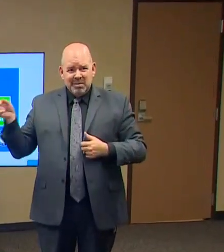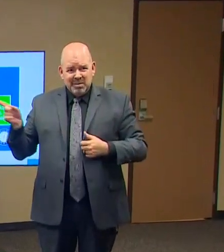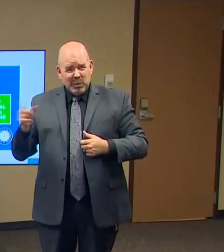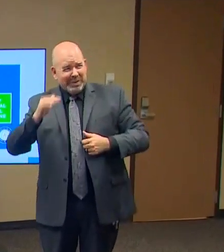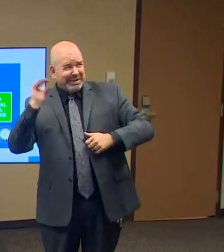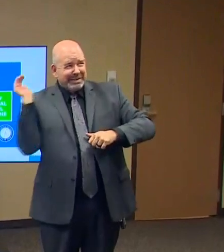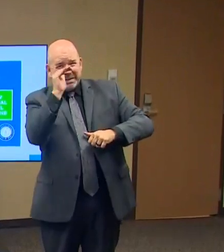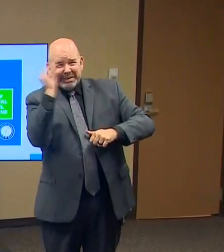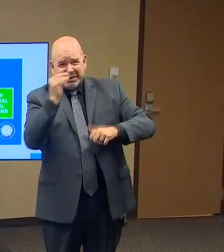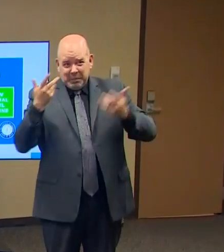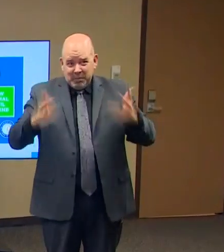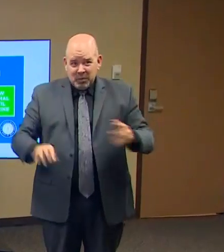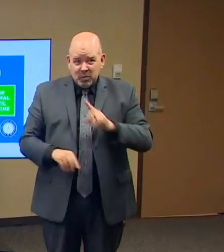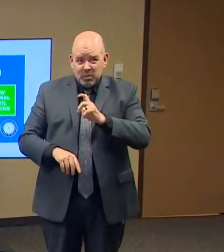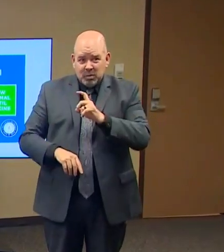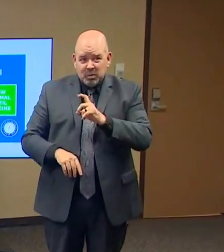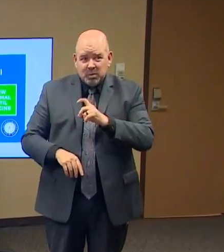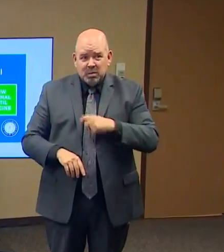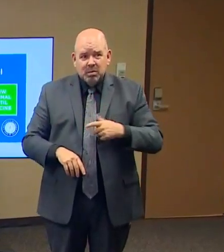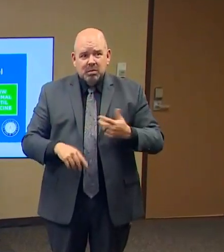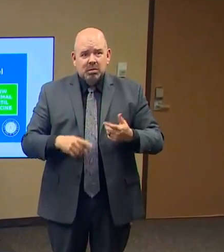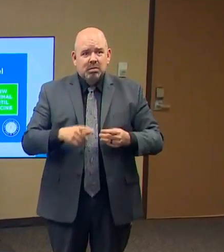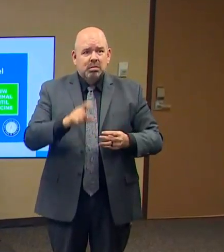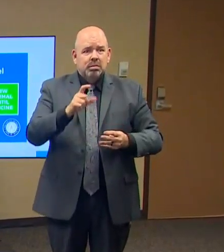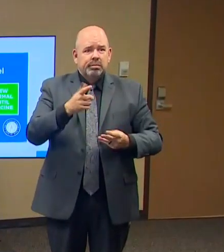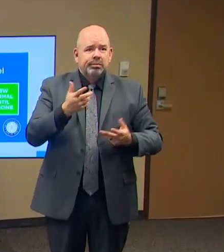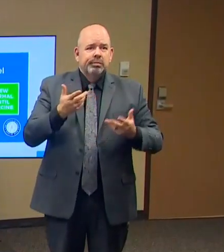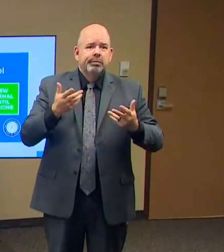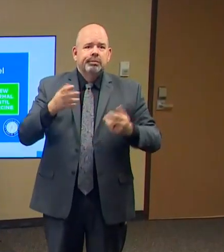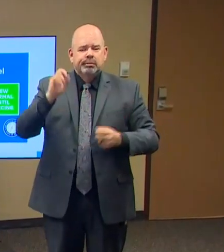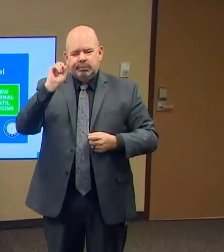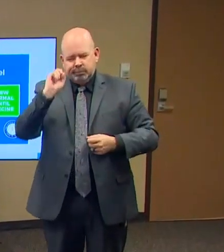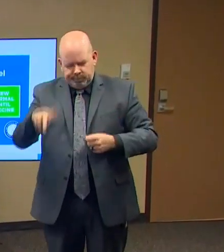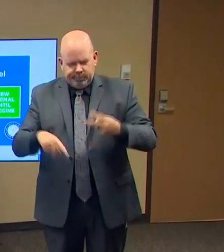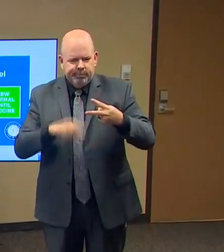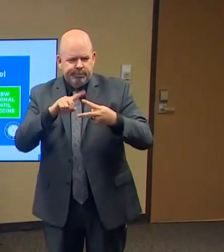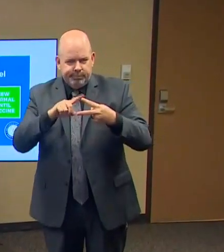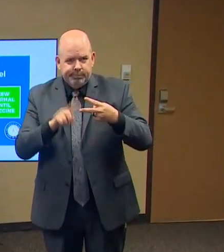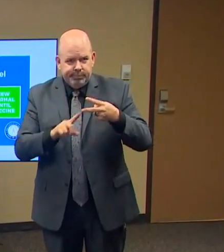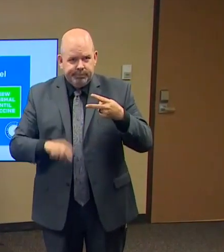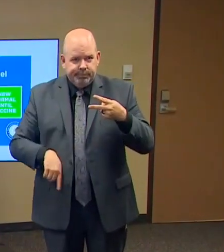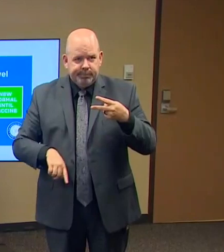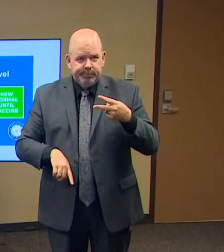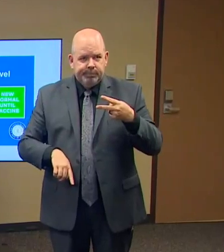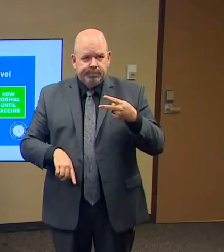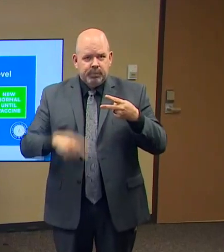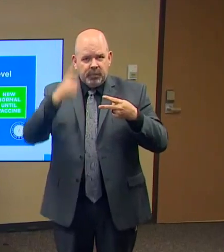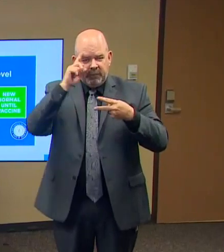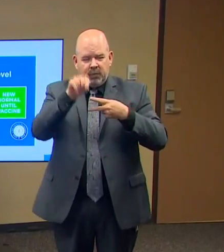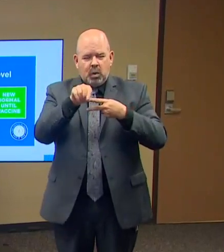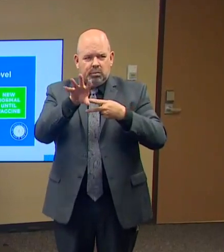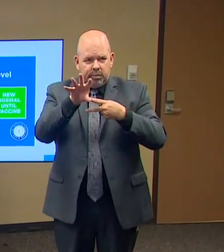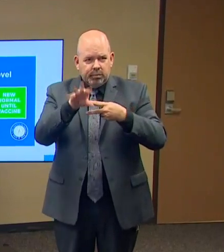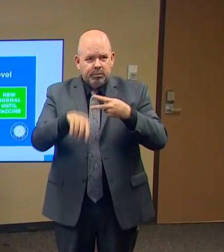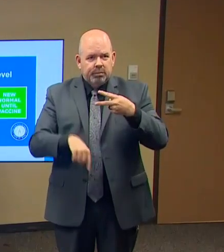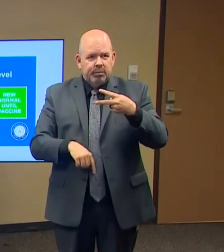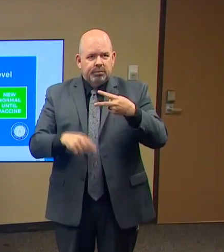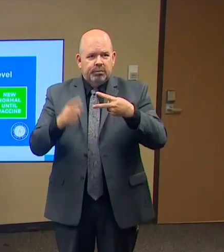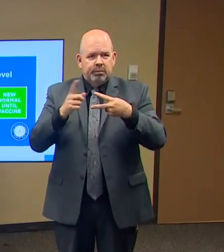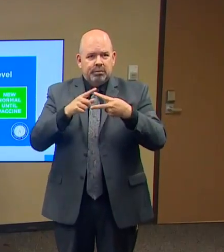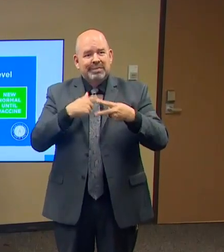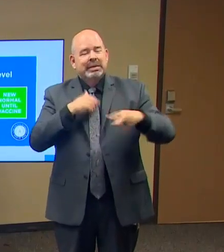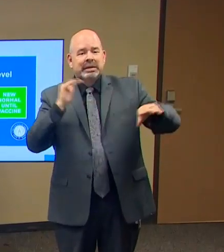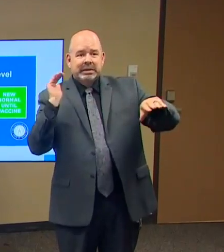getting tested? Yeah, so two questions. I'm going to say those over. Have we appealed to, or have I appealed to the